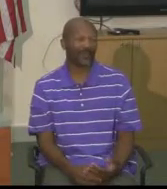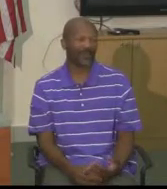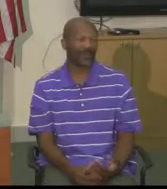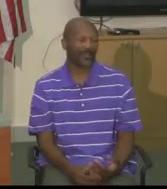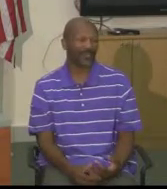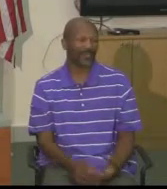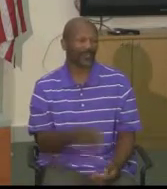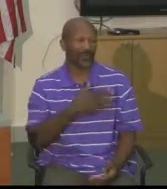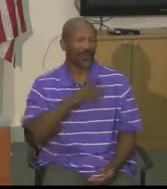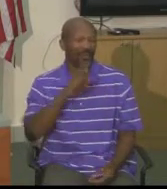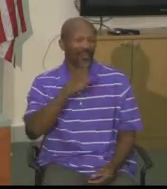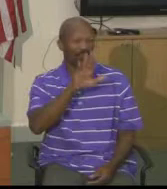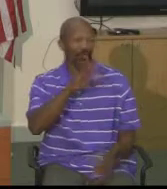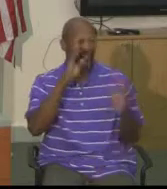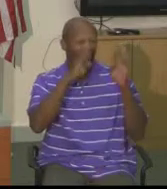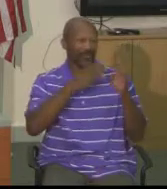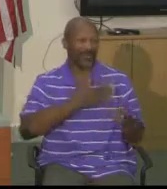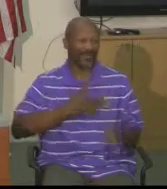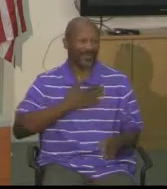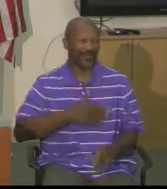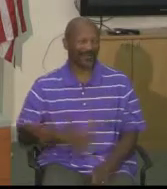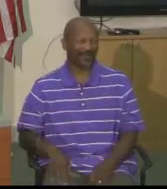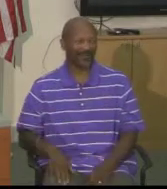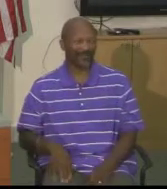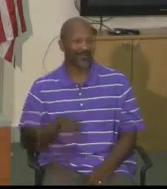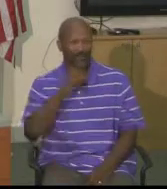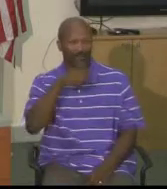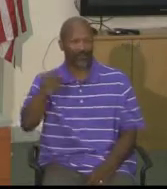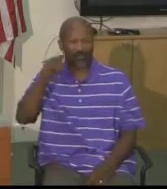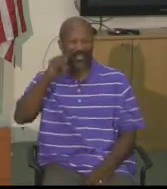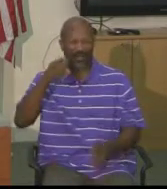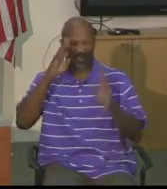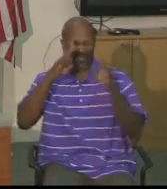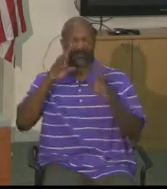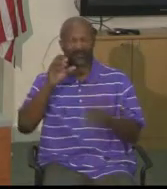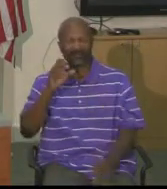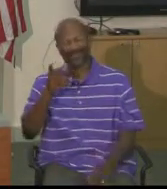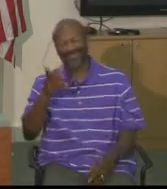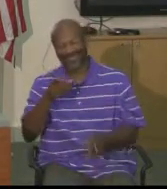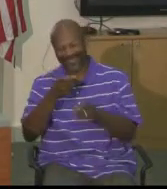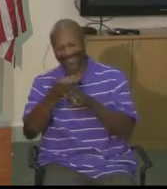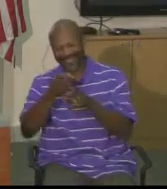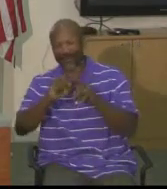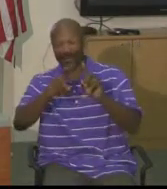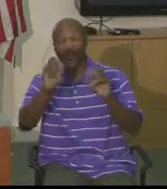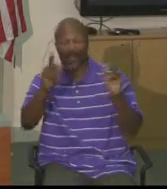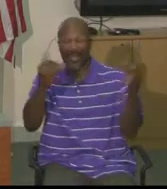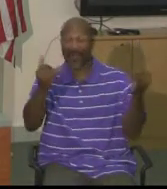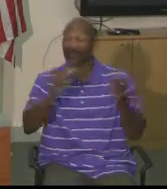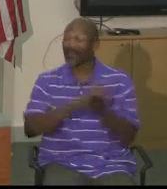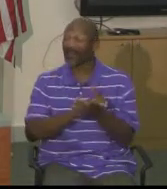We need your attention. Yes, we might need to pay attention. Okay.